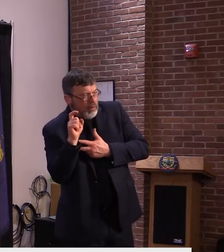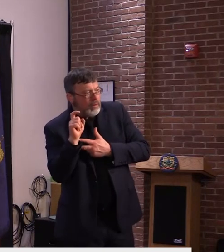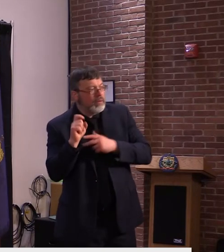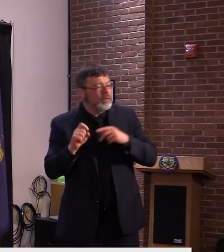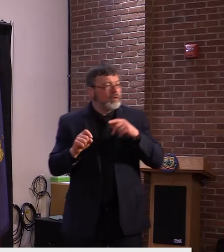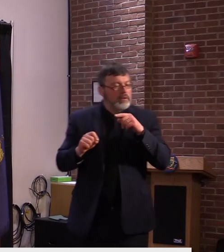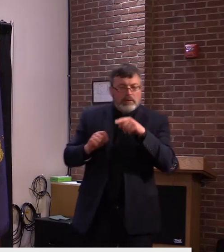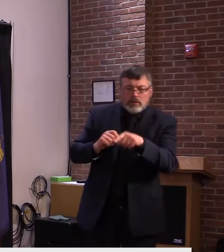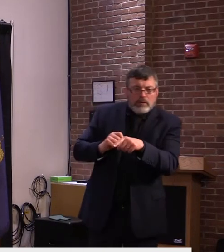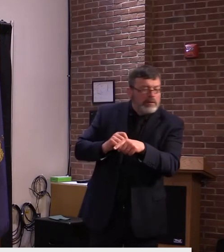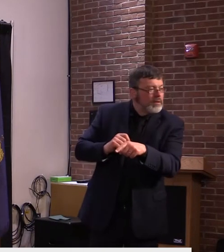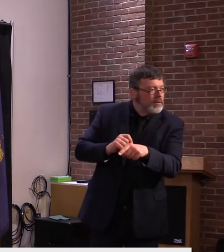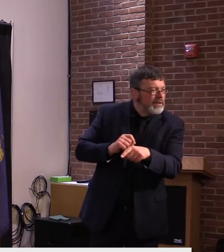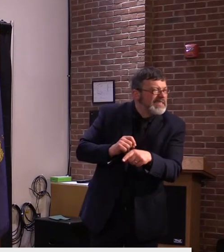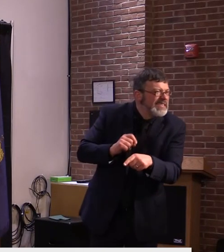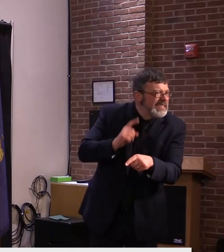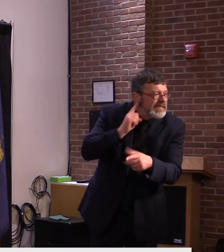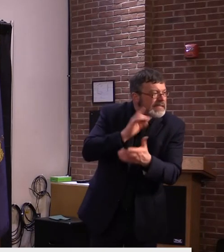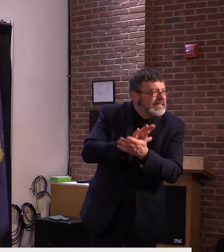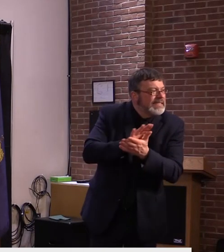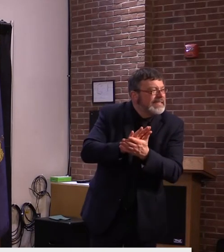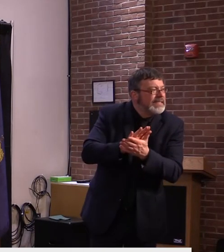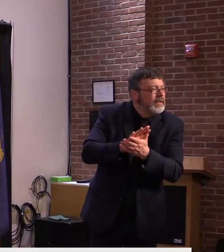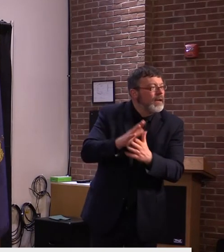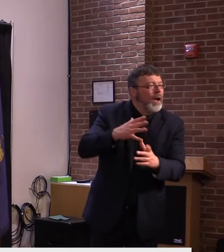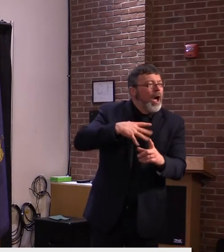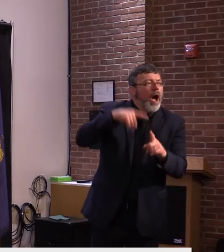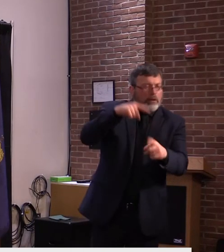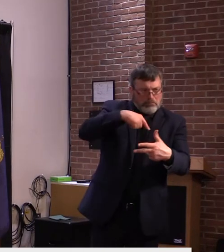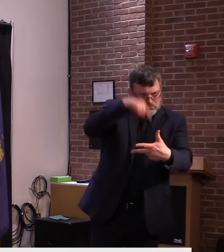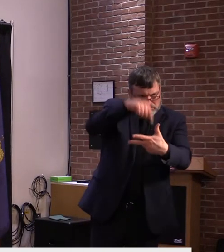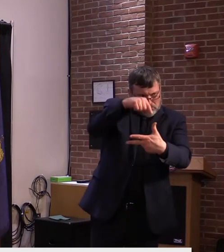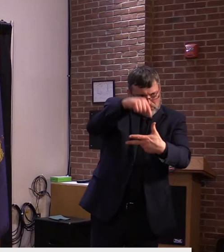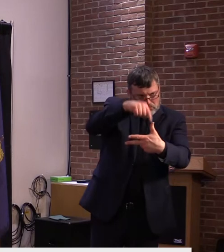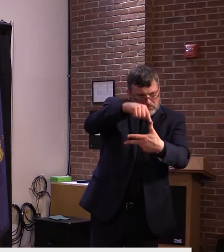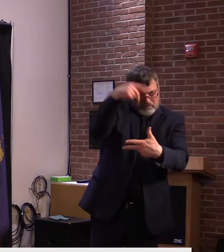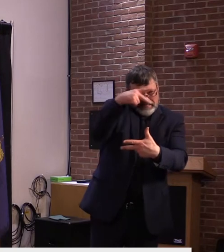you for asking. I did mean specifically the Pfizer vaccine,